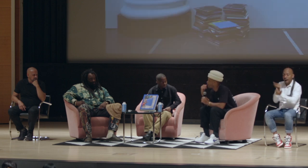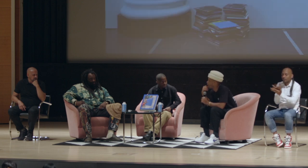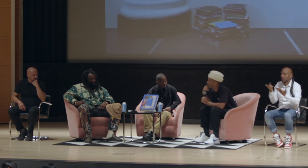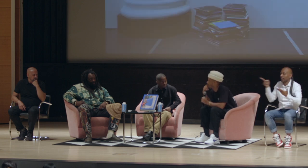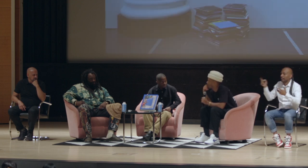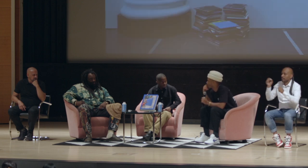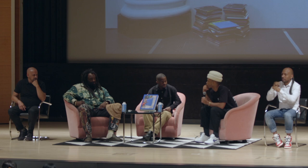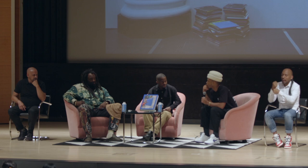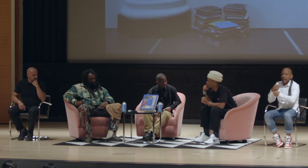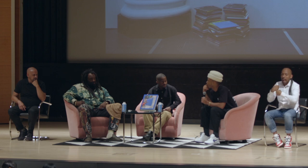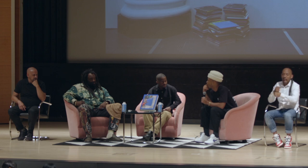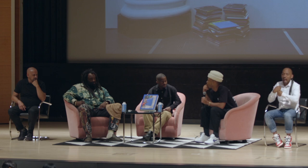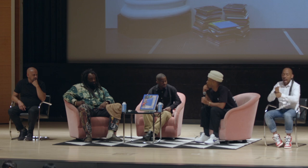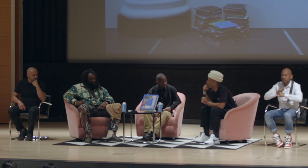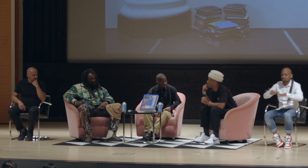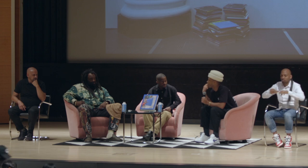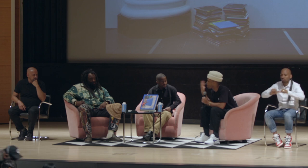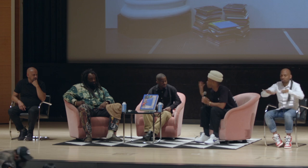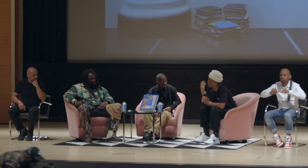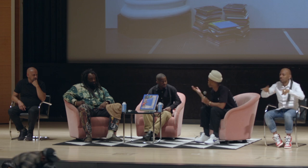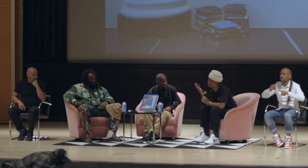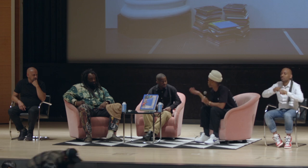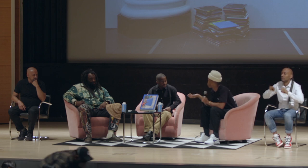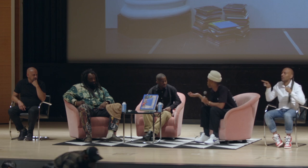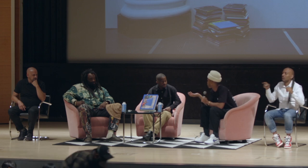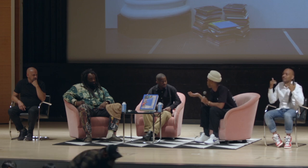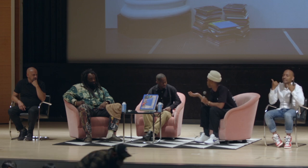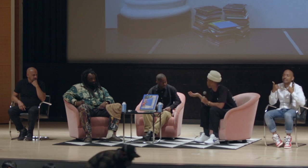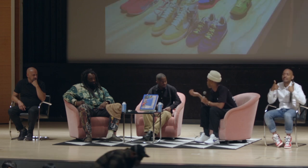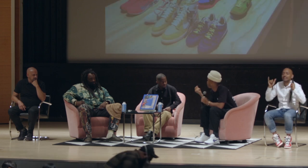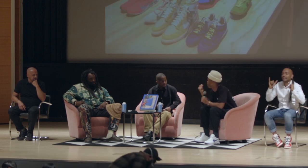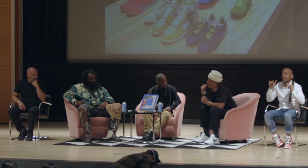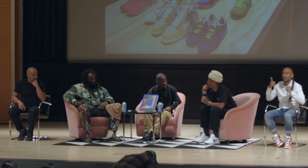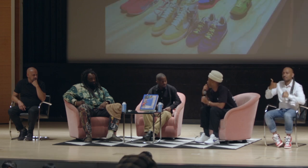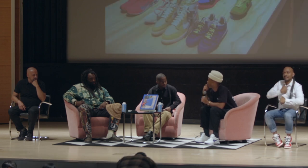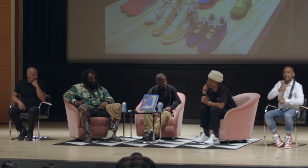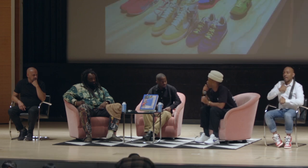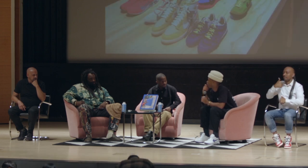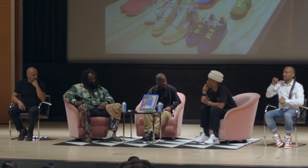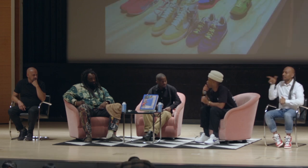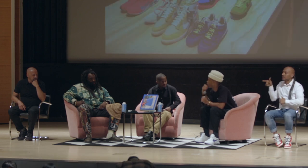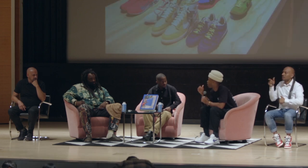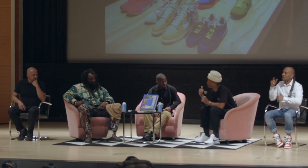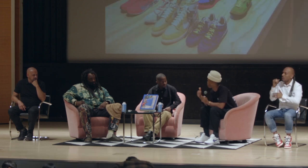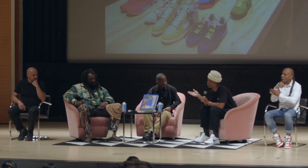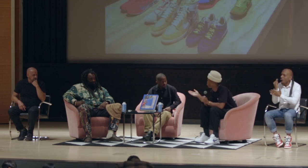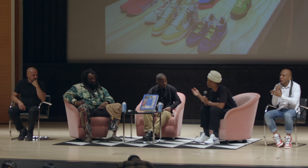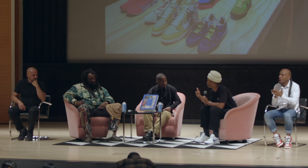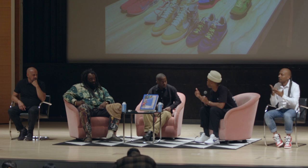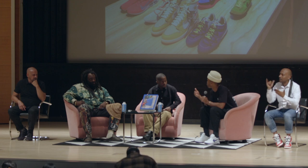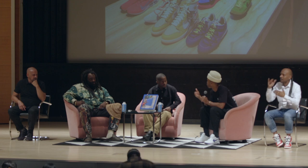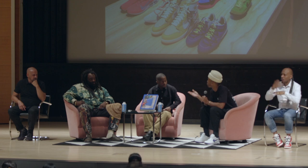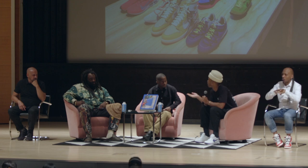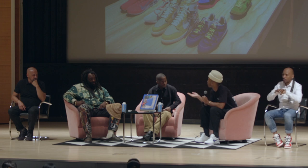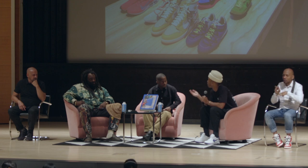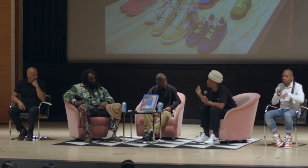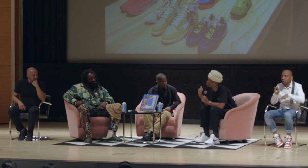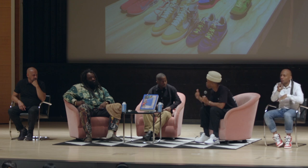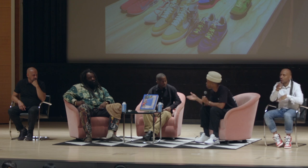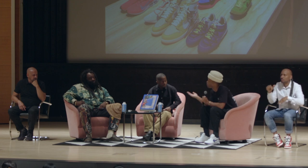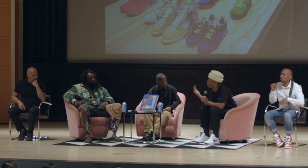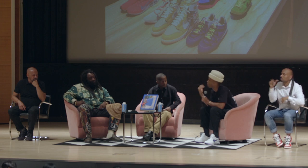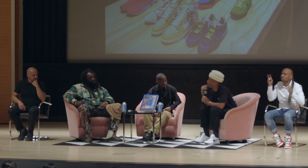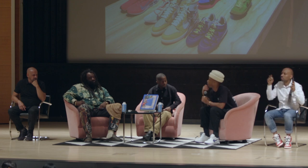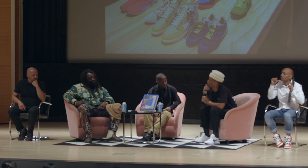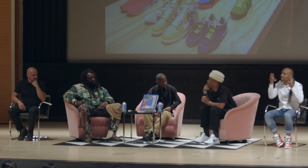making, is that he was still an artist on a journey, right? And in the show, I wanted to sort of show that, right?